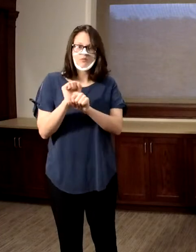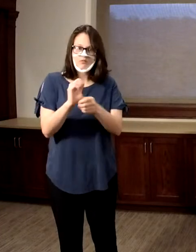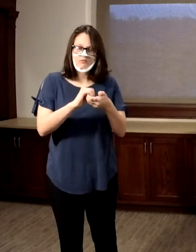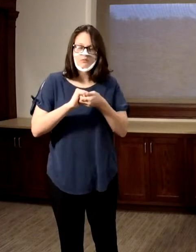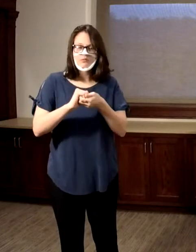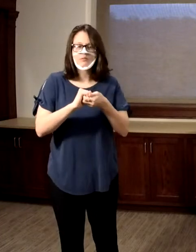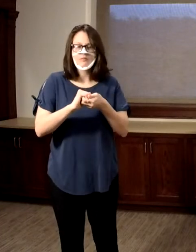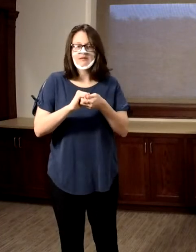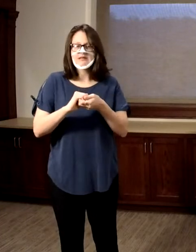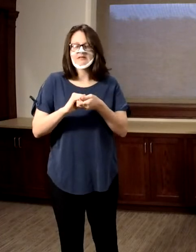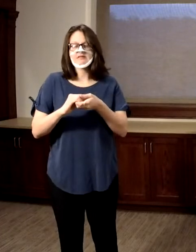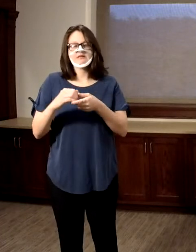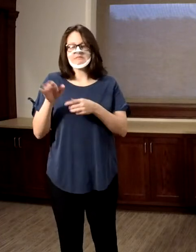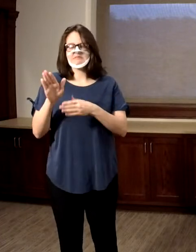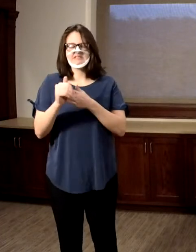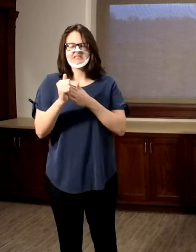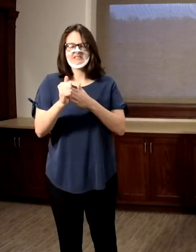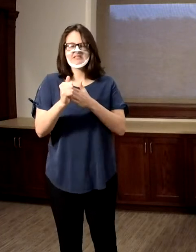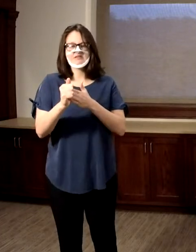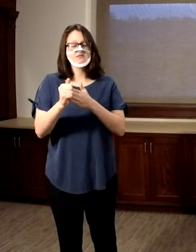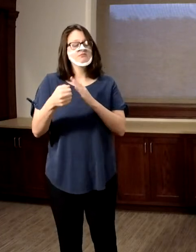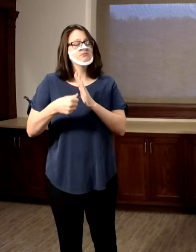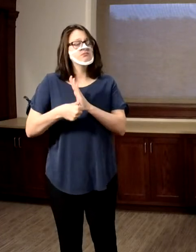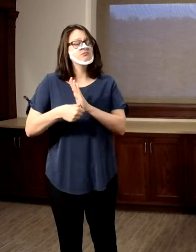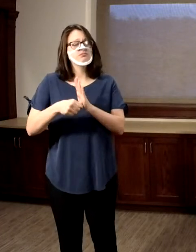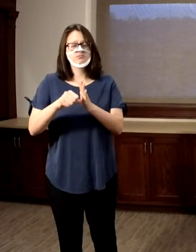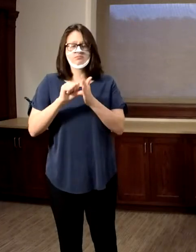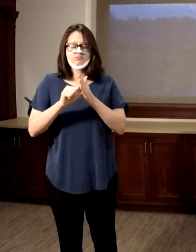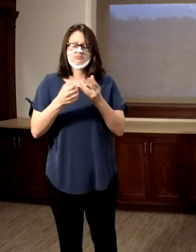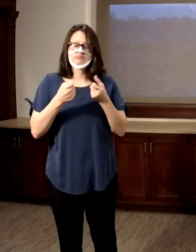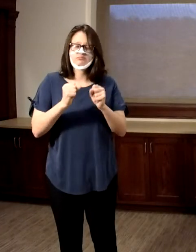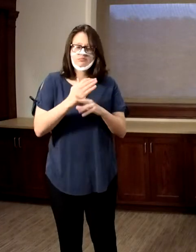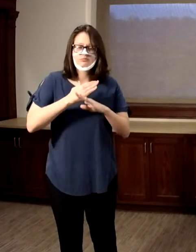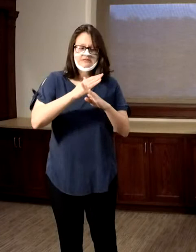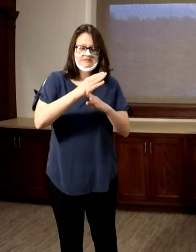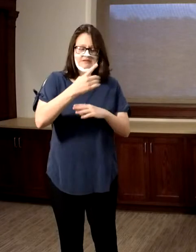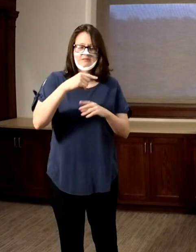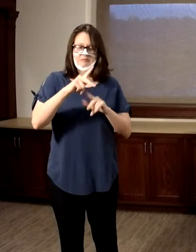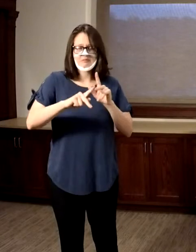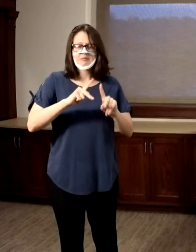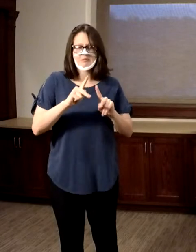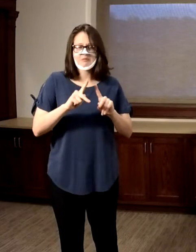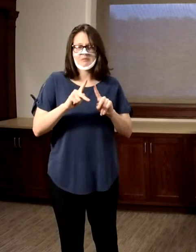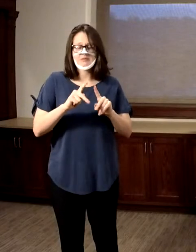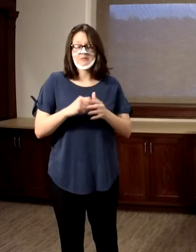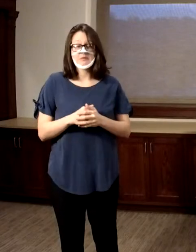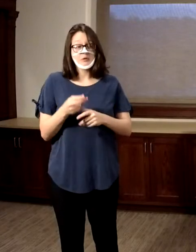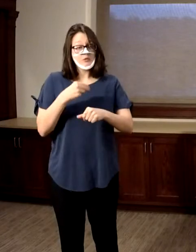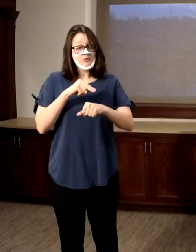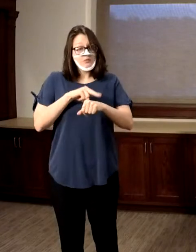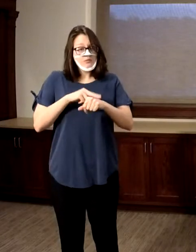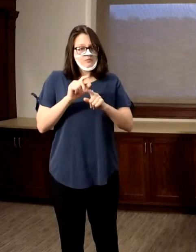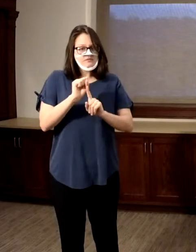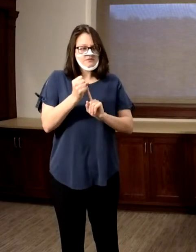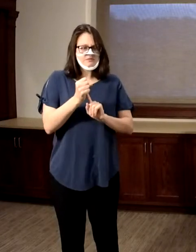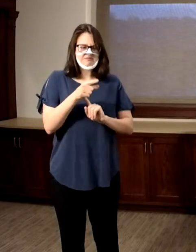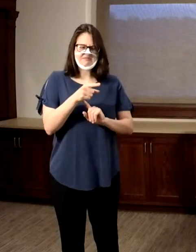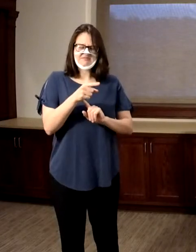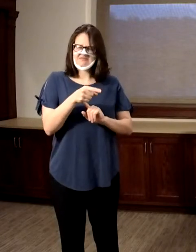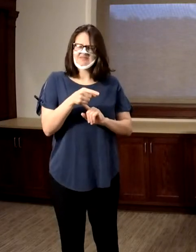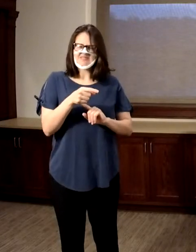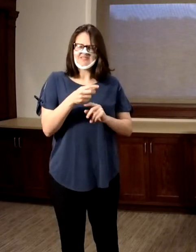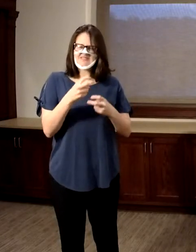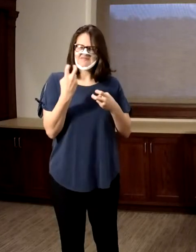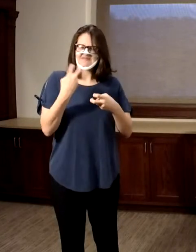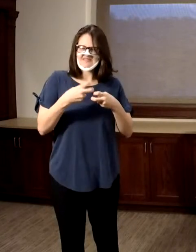his leadership has been instrumental in trying to protect the people that in normal circumstances are in difficult situations.